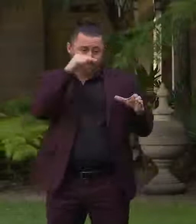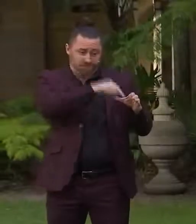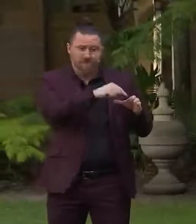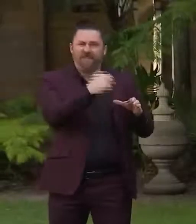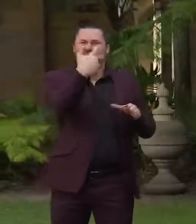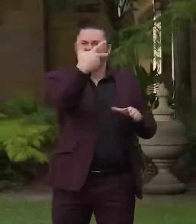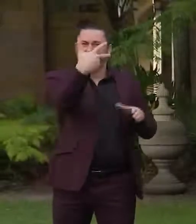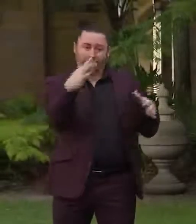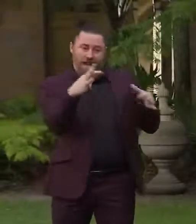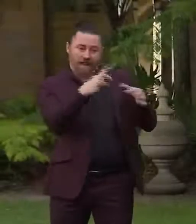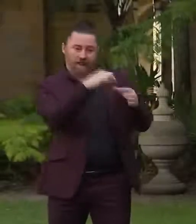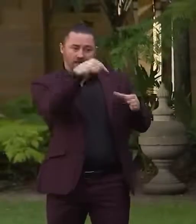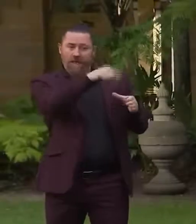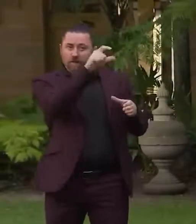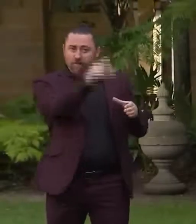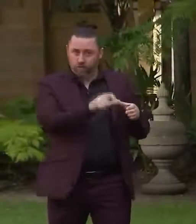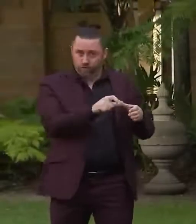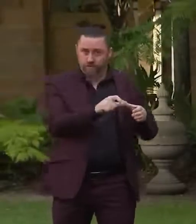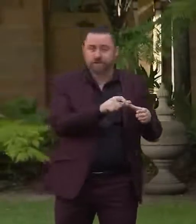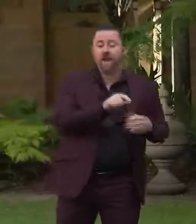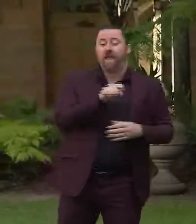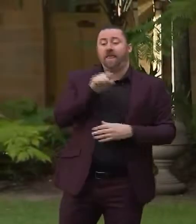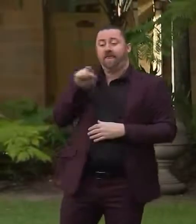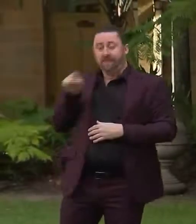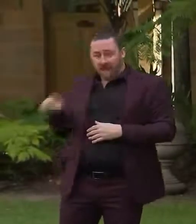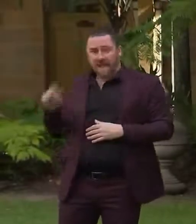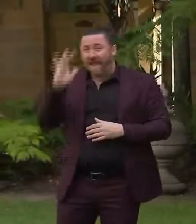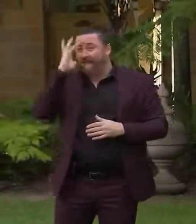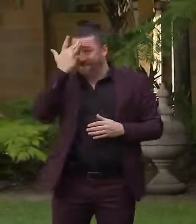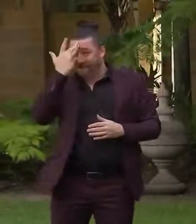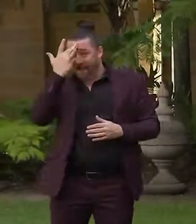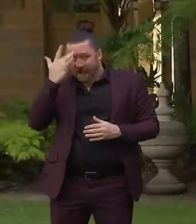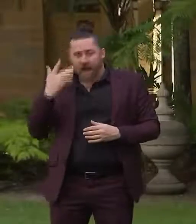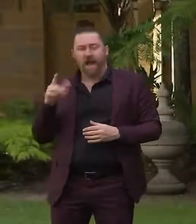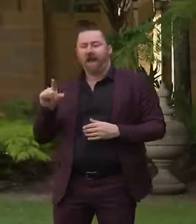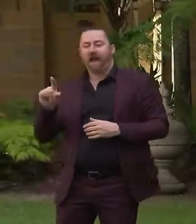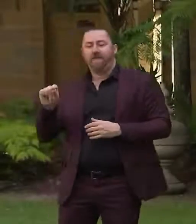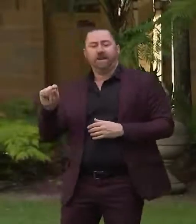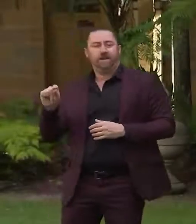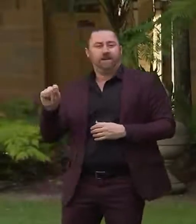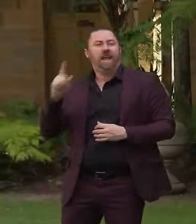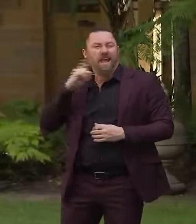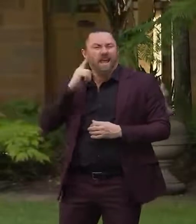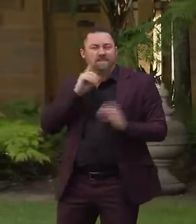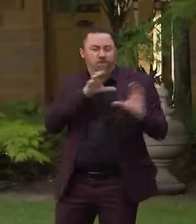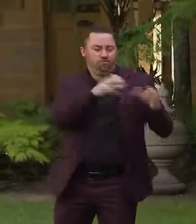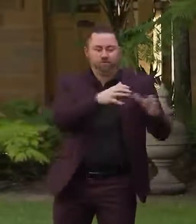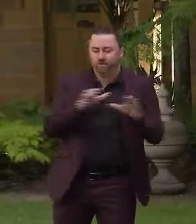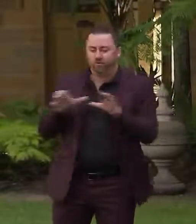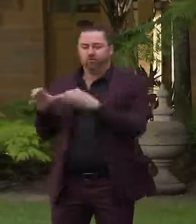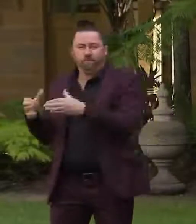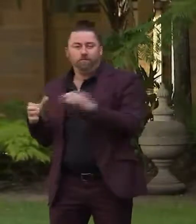are 11 linked to the gentleman from India with the genome sequence.